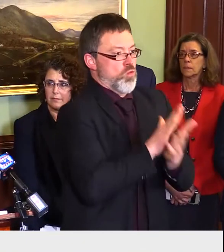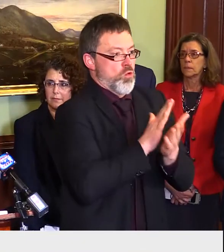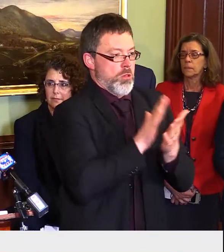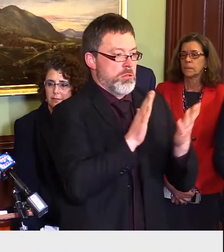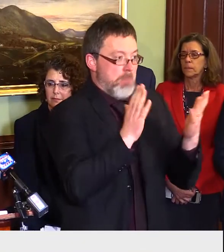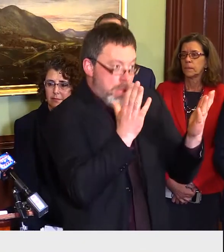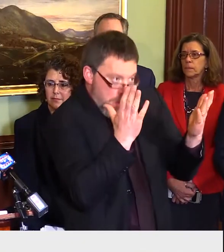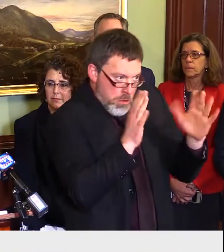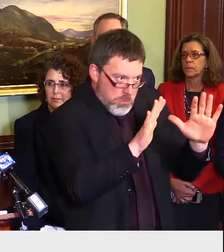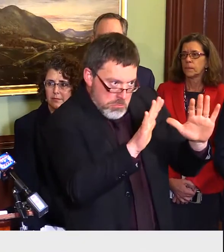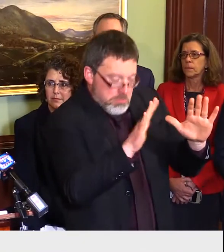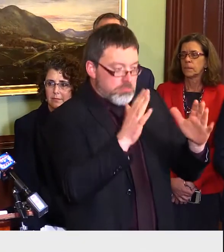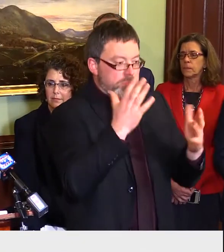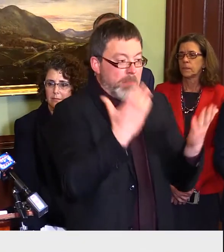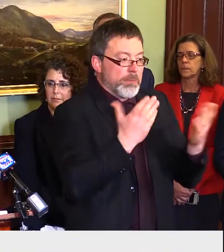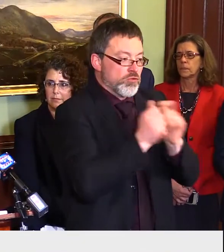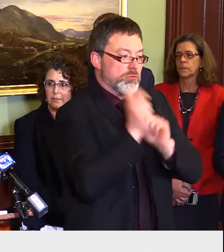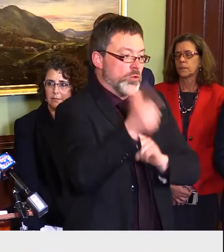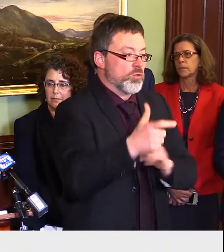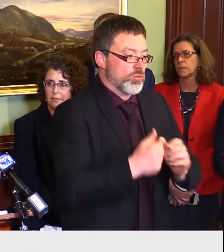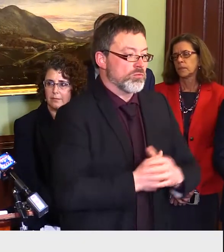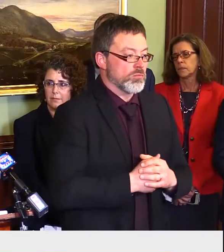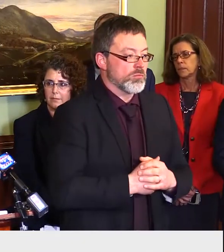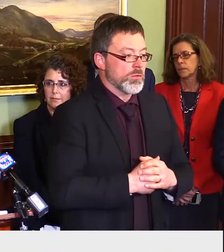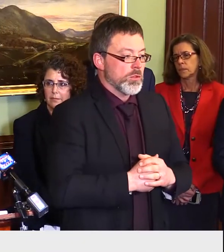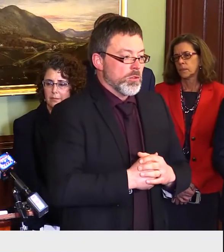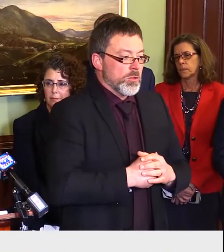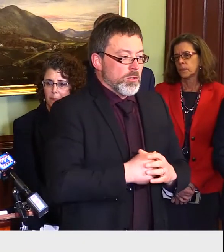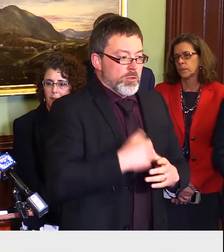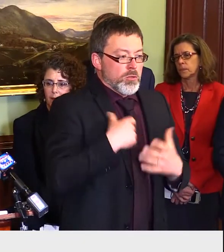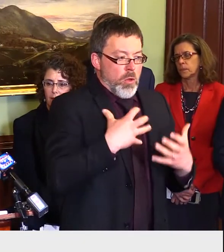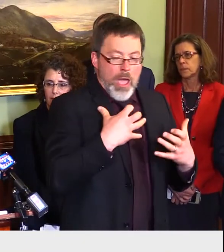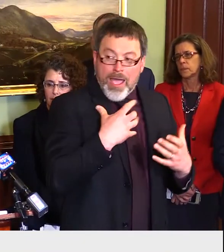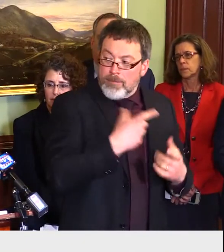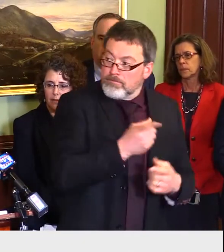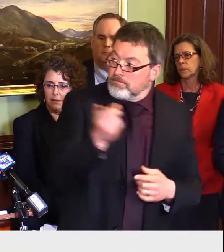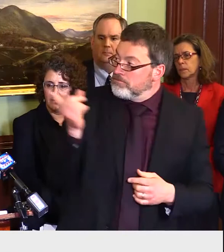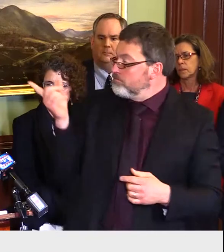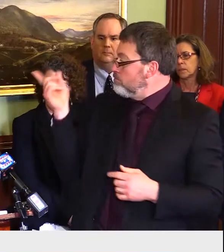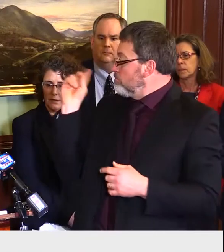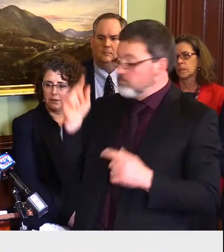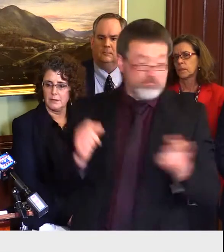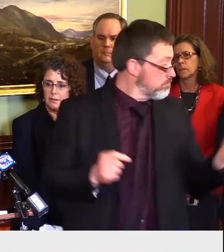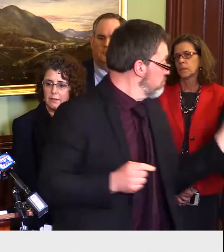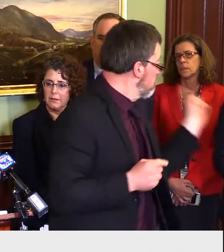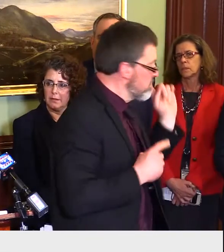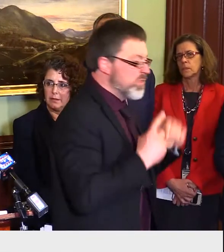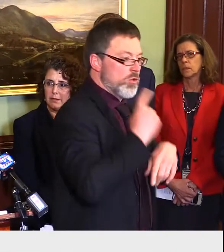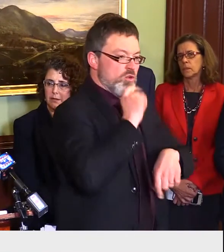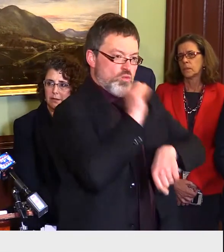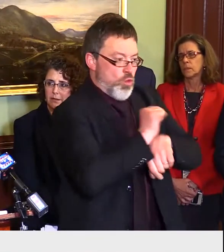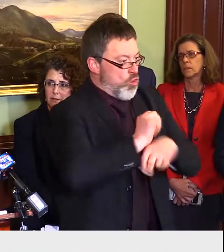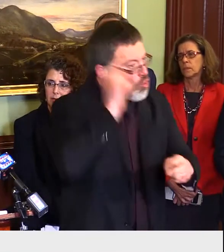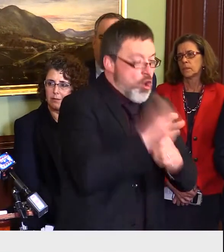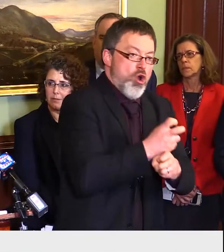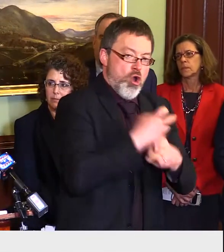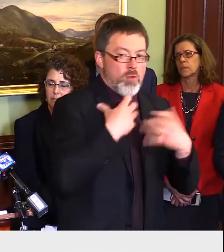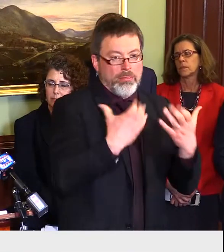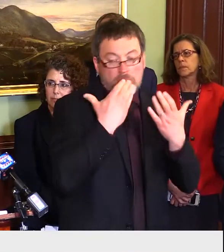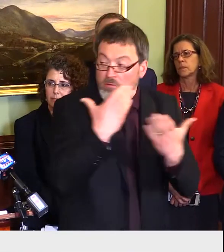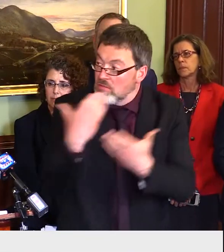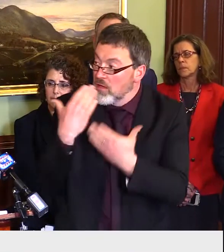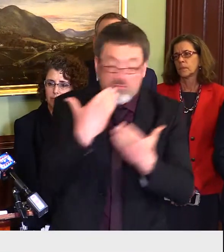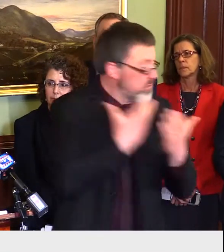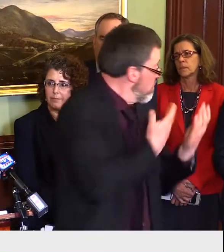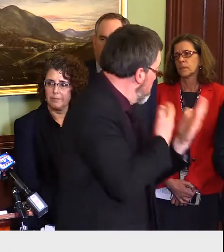hours with a fierce commitment to serving and protecting Vermonters. I also, again, want to